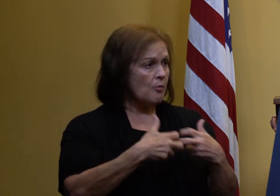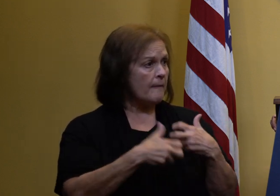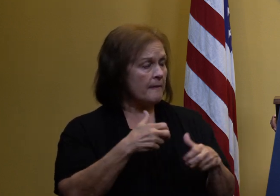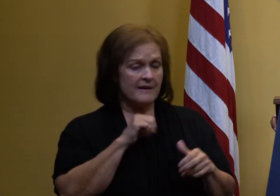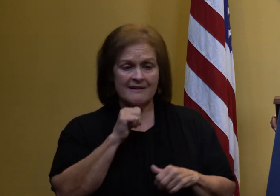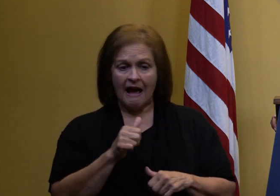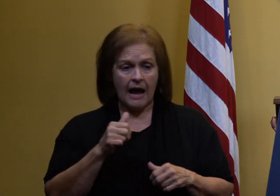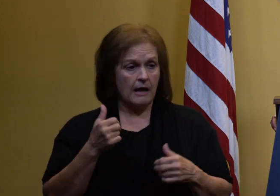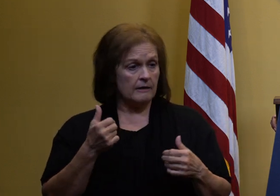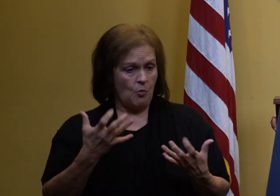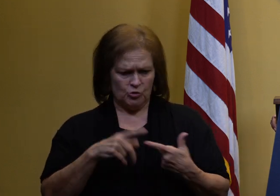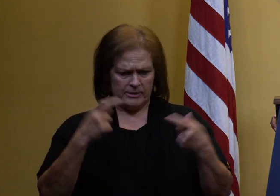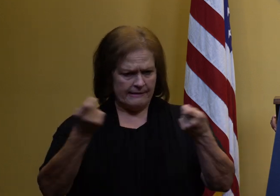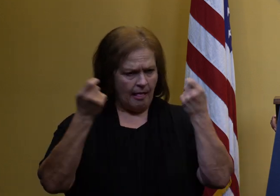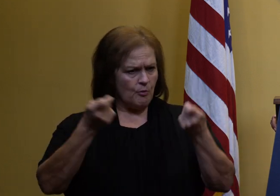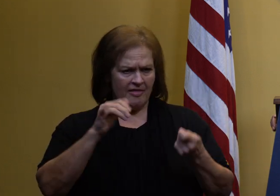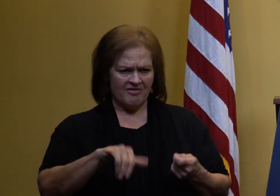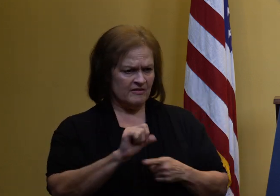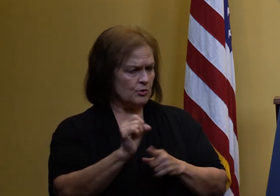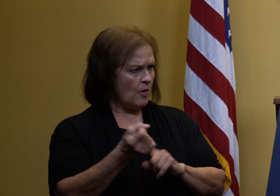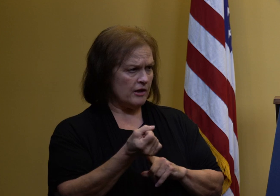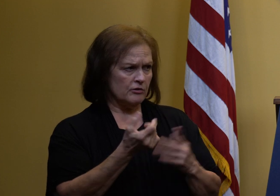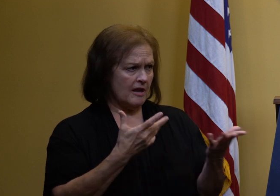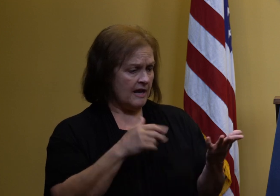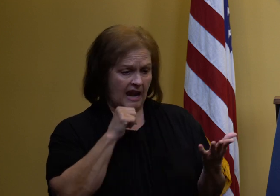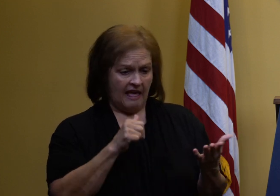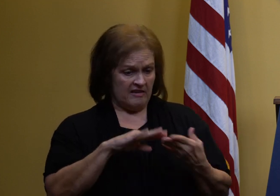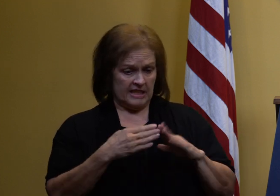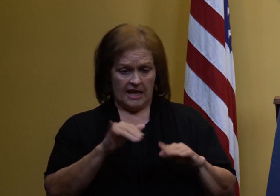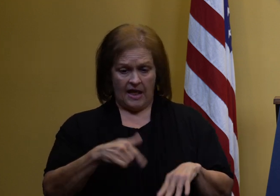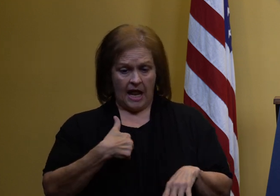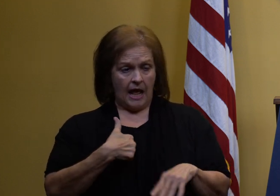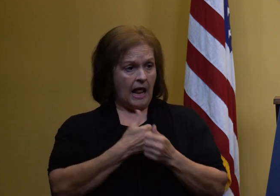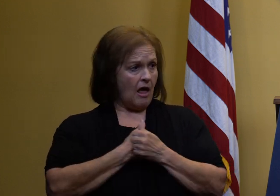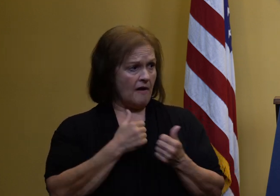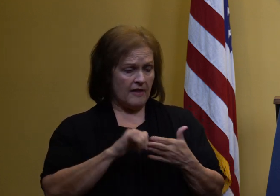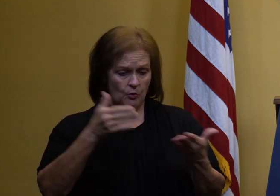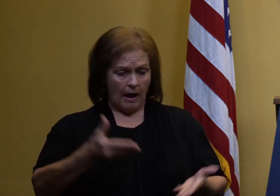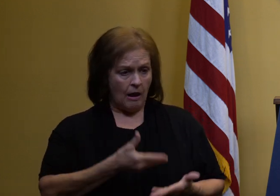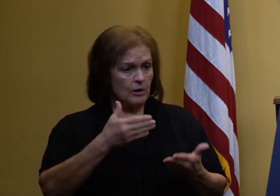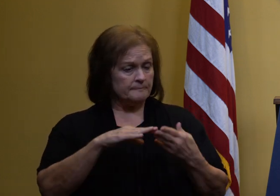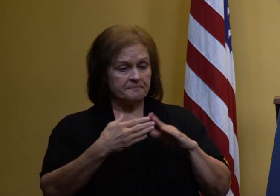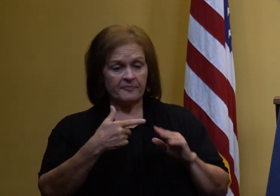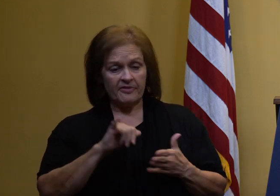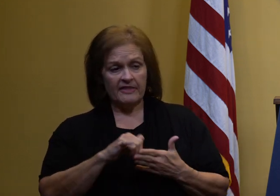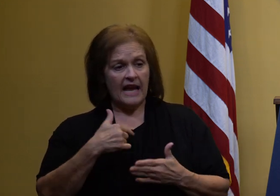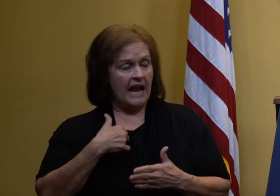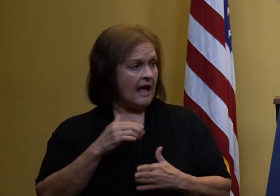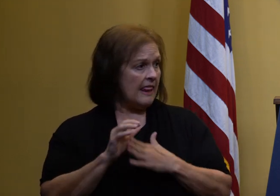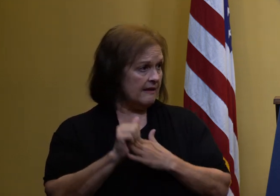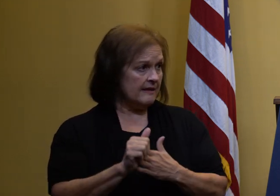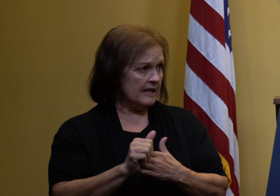is nothing to celebrate in the city of New Orleans, not the city that I love, not the welcome city that I've championed and led